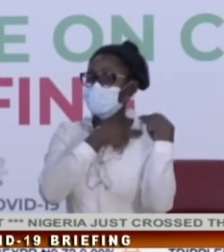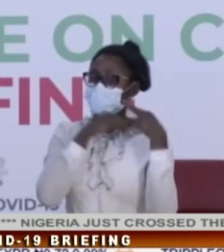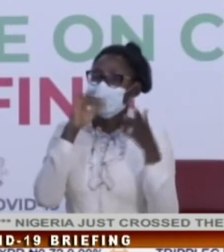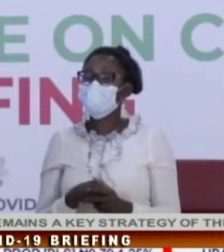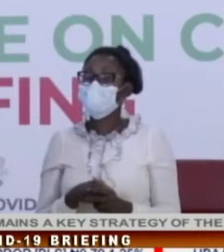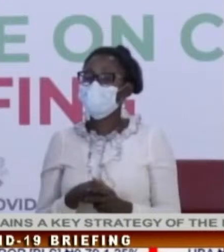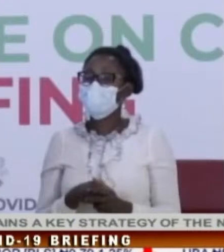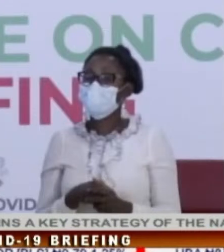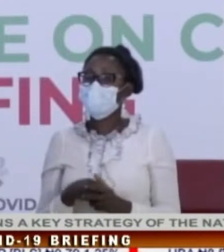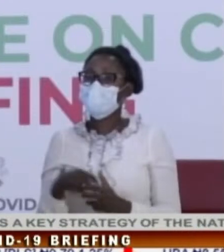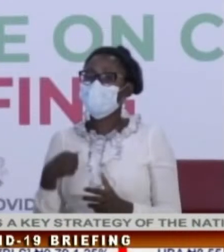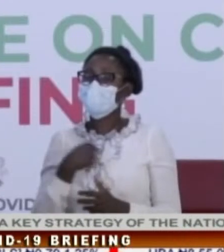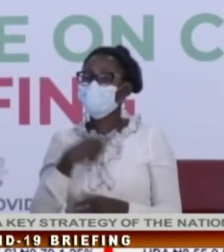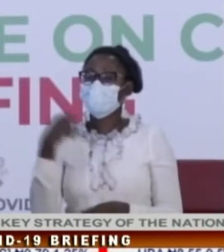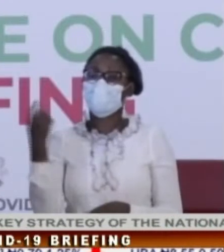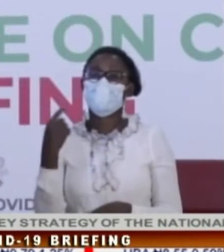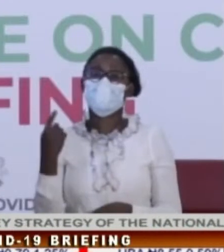other.